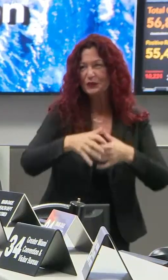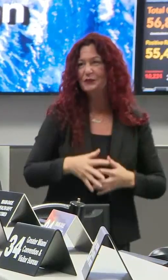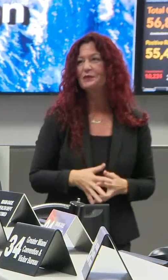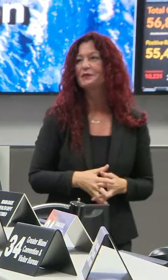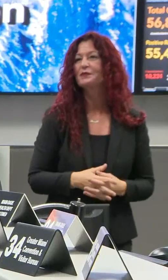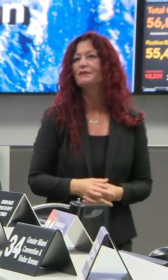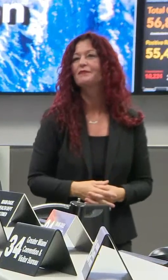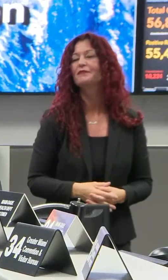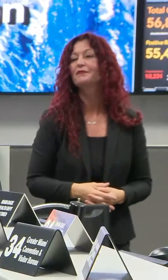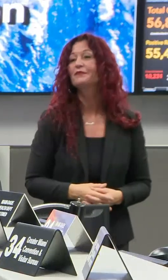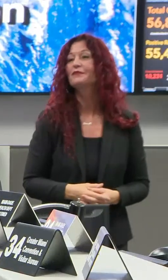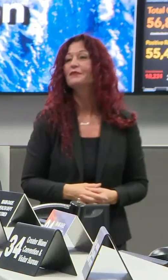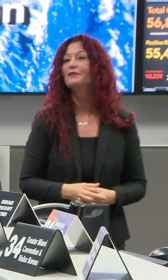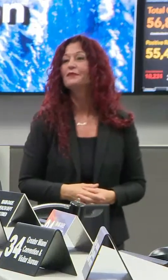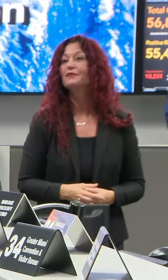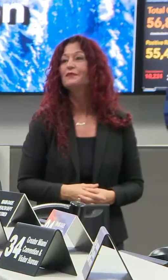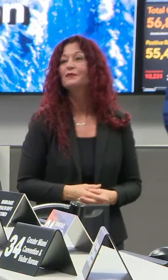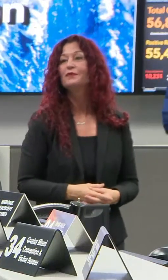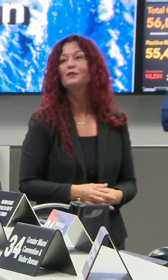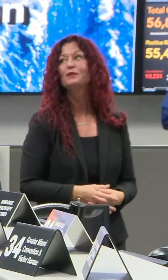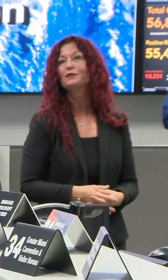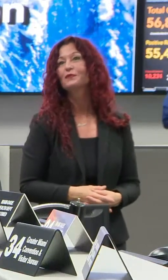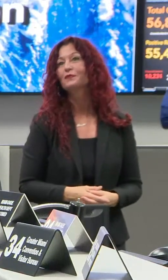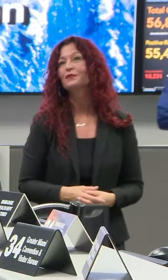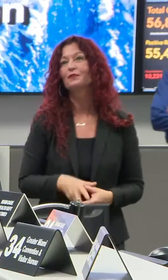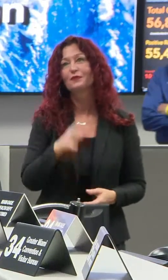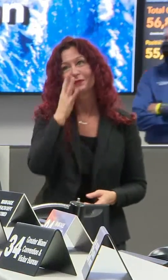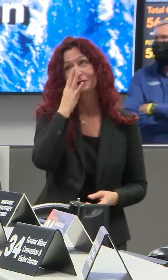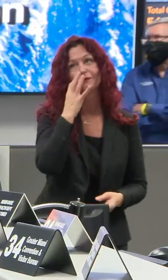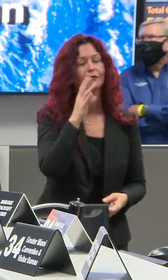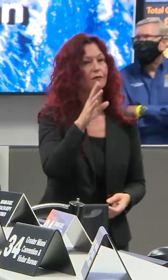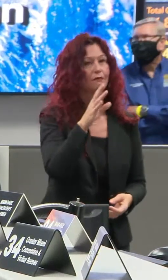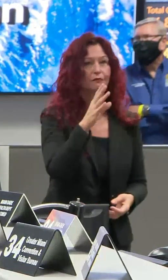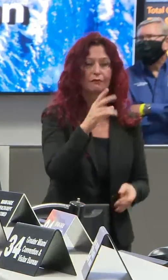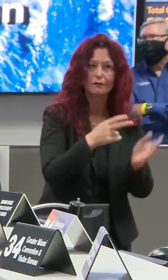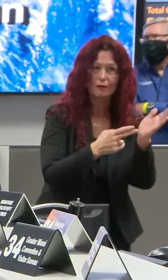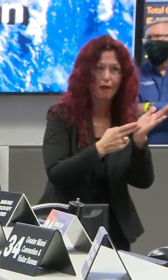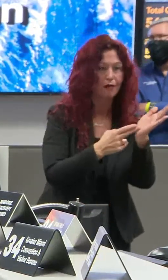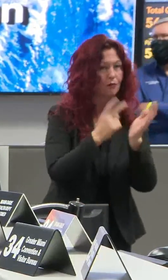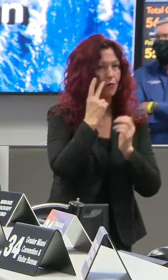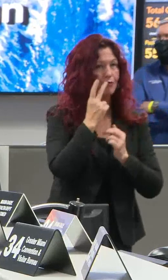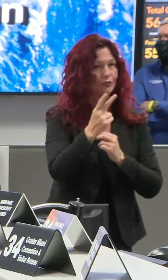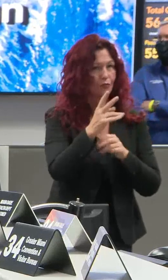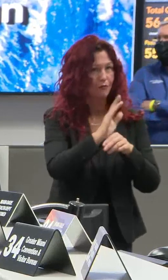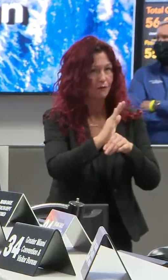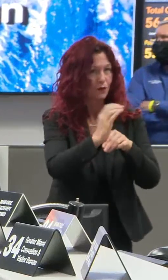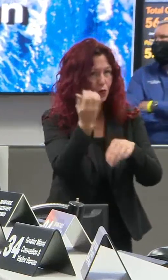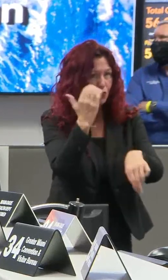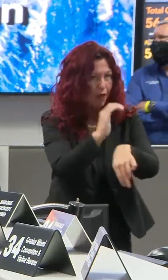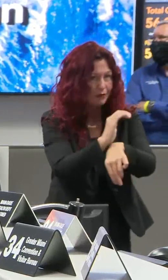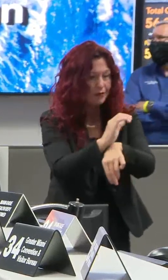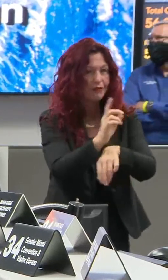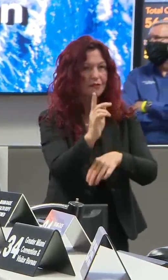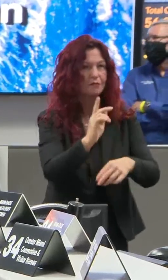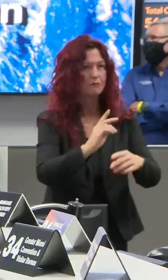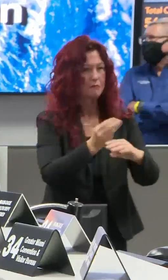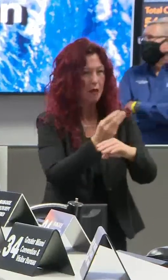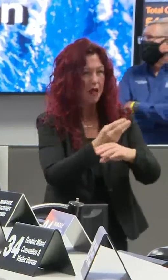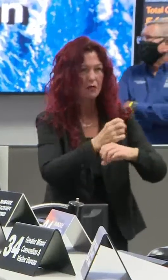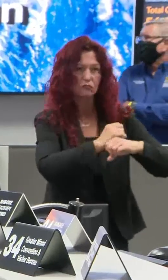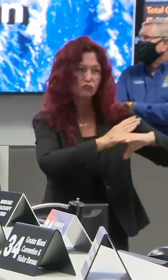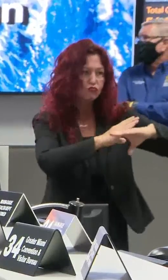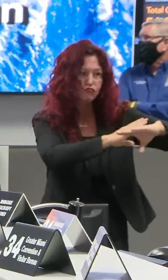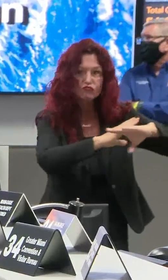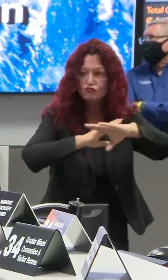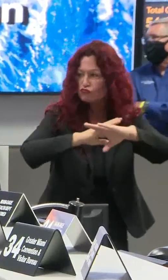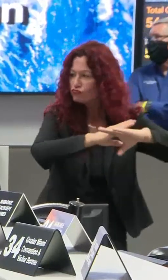Again, I can't say enough. And when I saw that yesterday, that's the spirit of Miami. That's who we are.